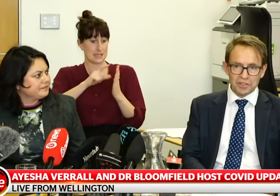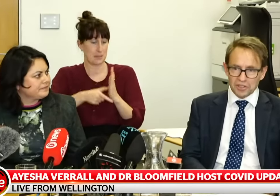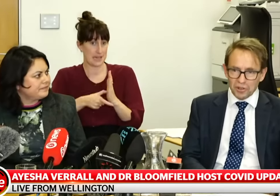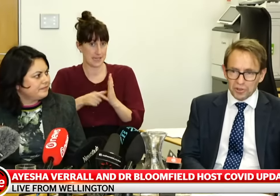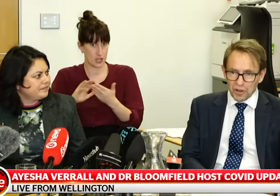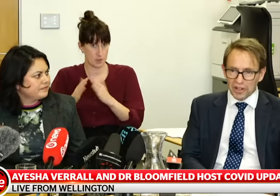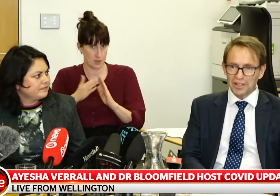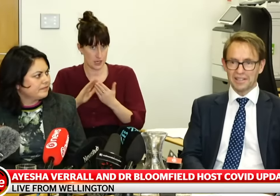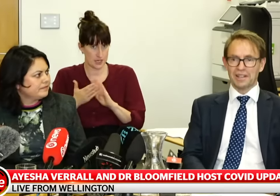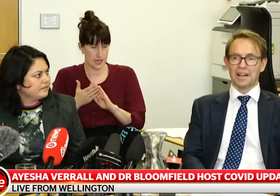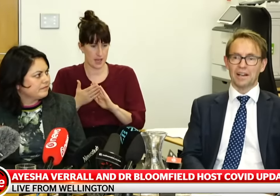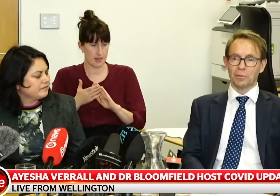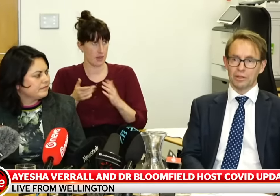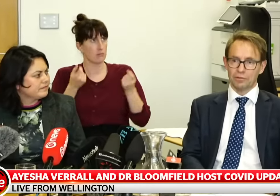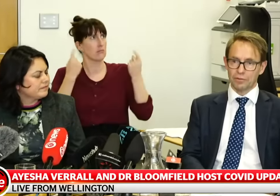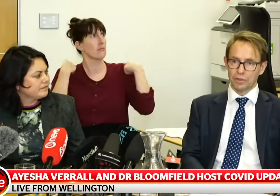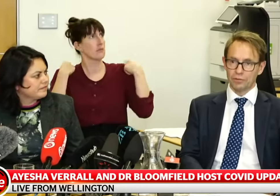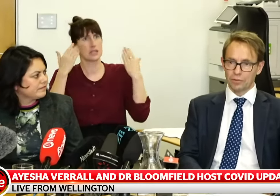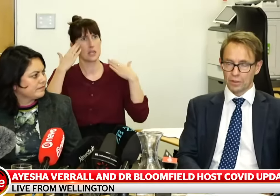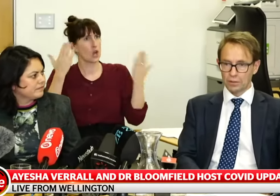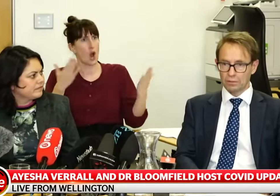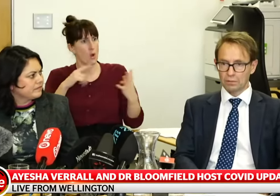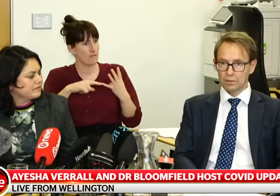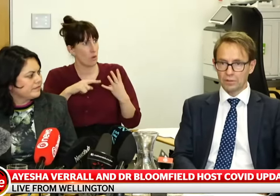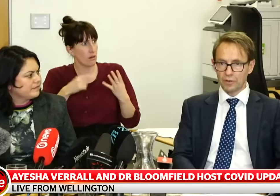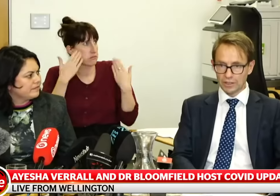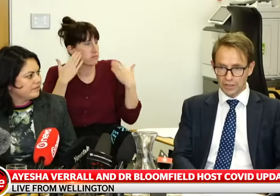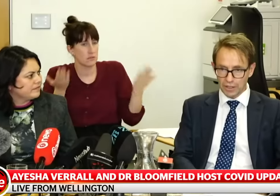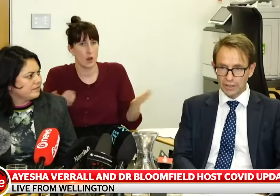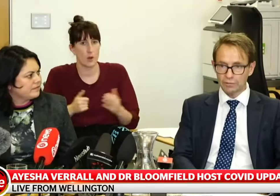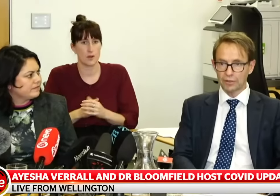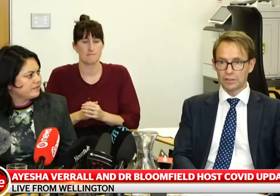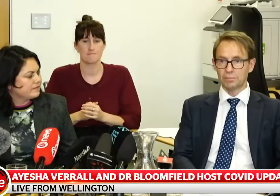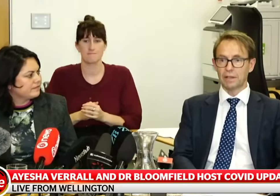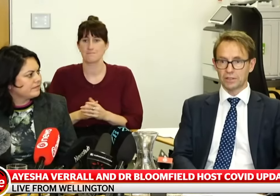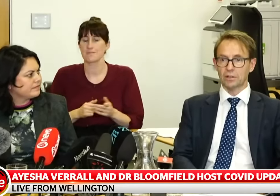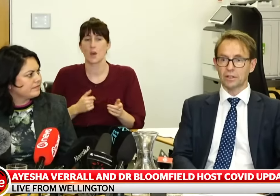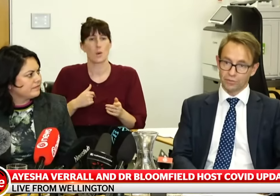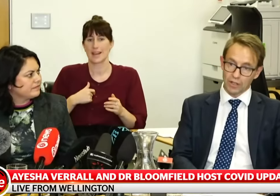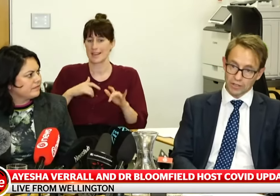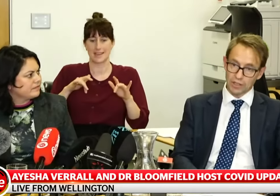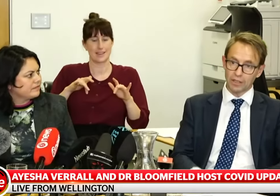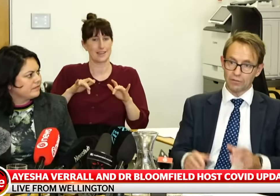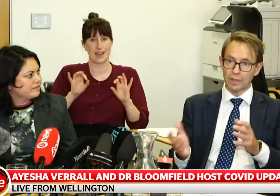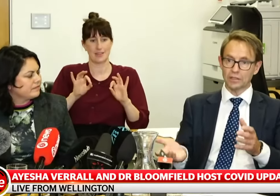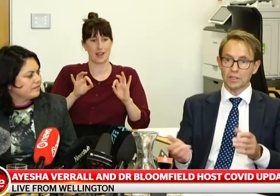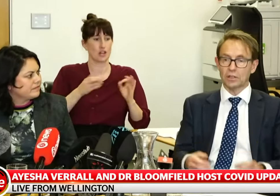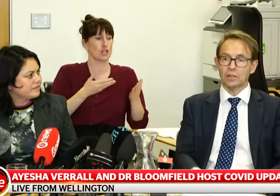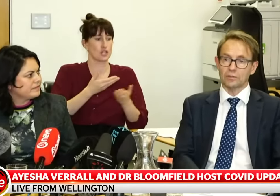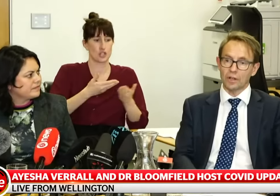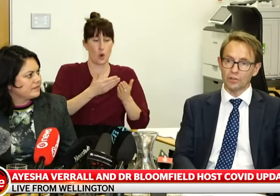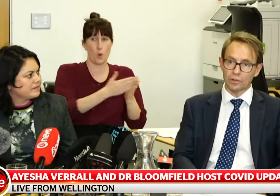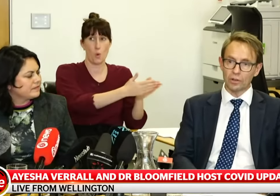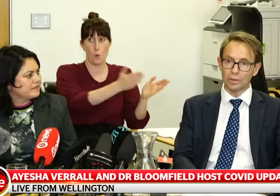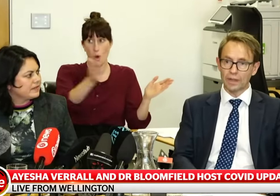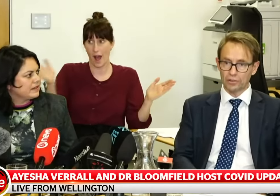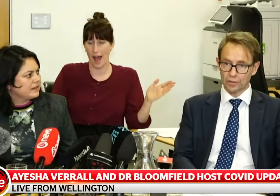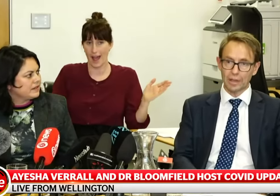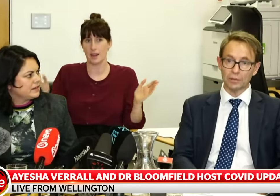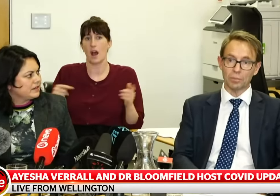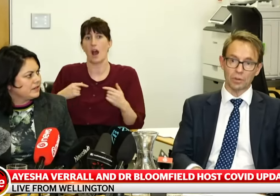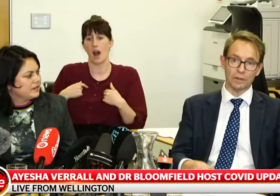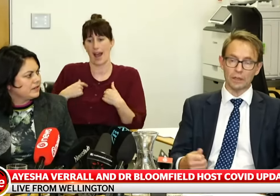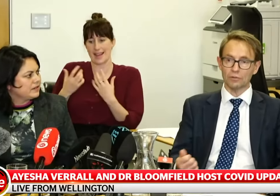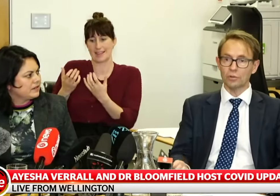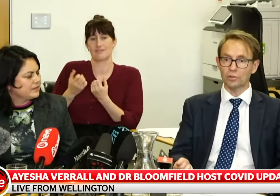coming. We haven't consulted widely. The advice I give is based on the advice I get from our technical advisory group, and that's